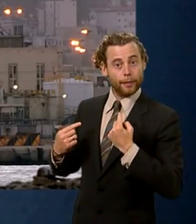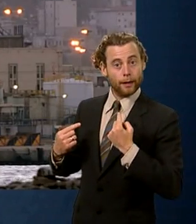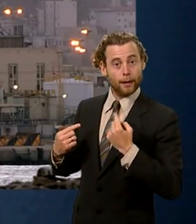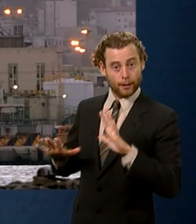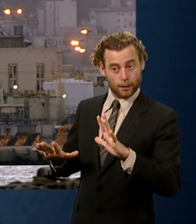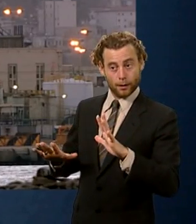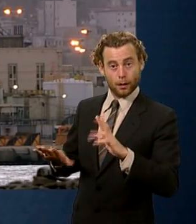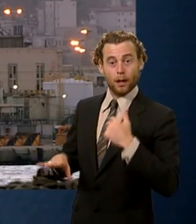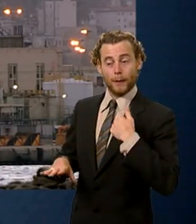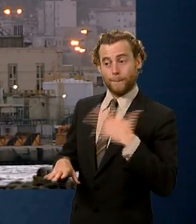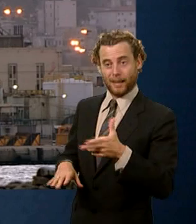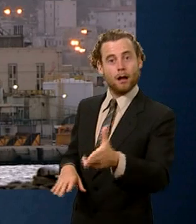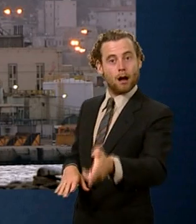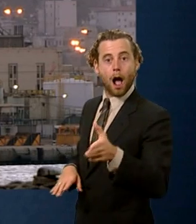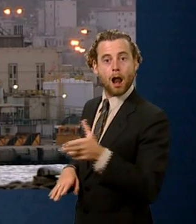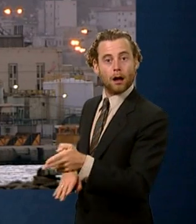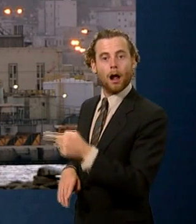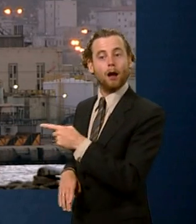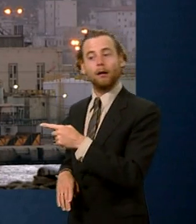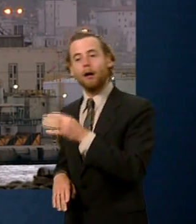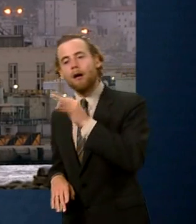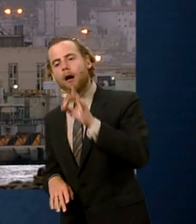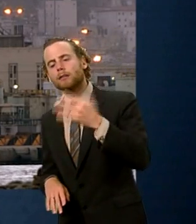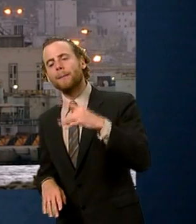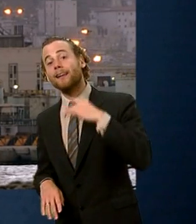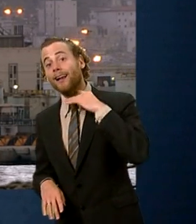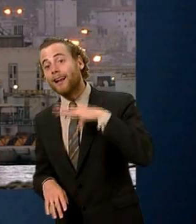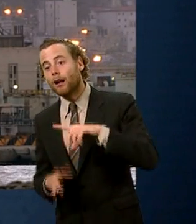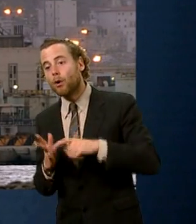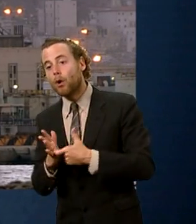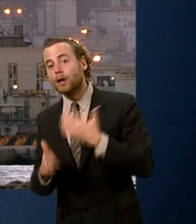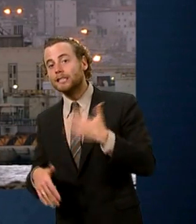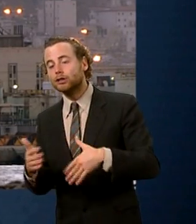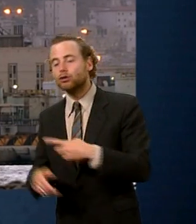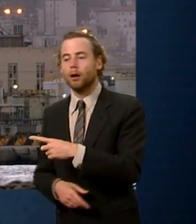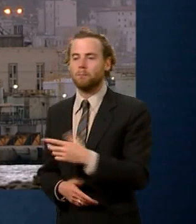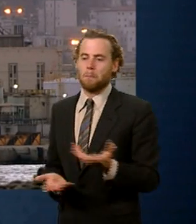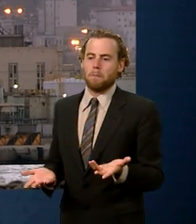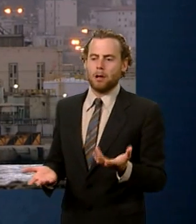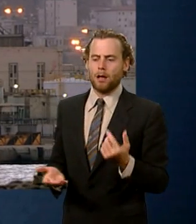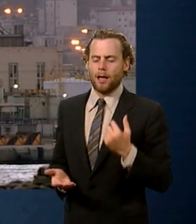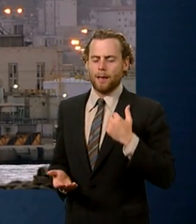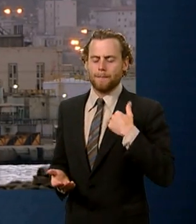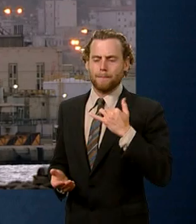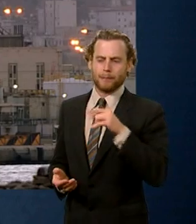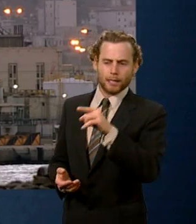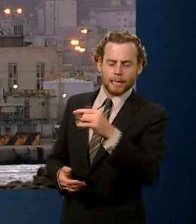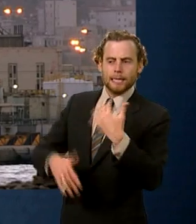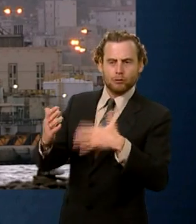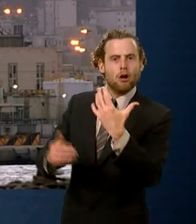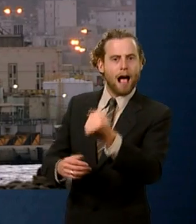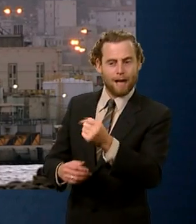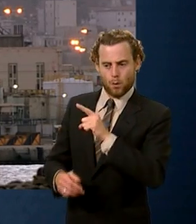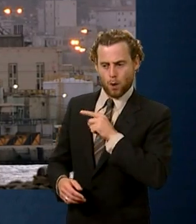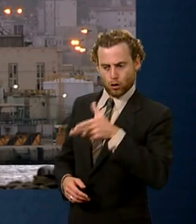Only then did I use my handgun. Do you know if you killed anybody or injured anyone? I don't know. I think that I probably injured people because I